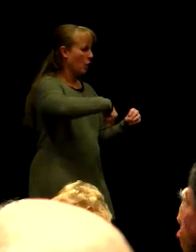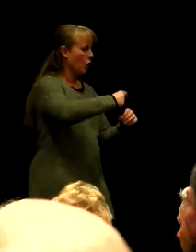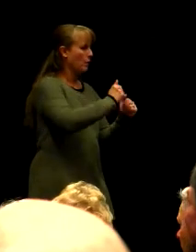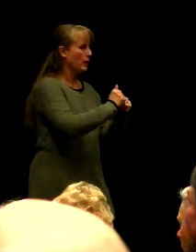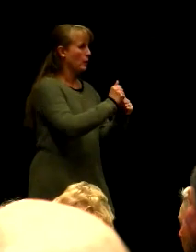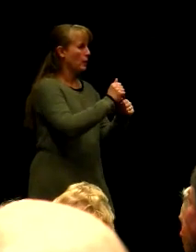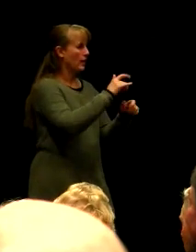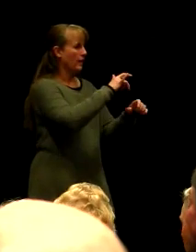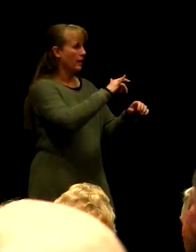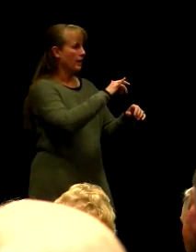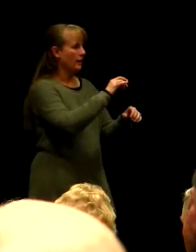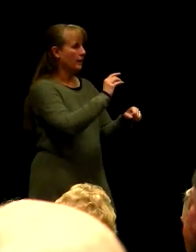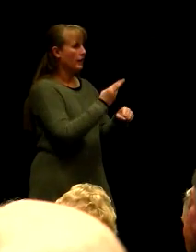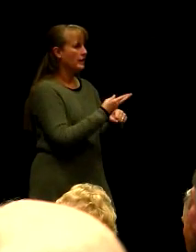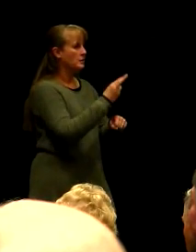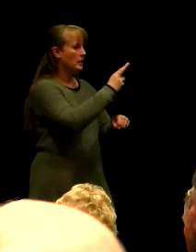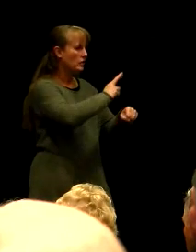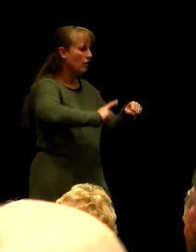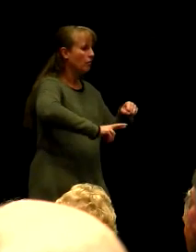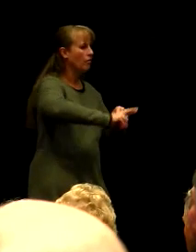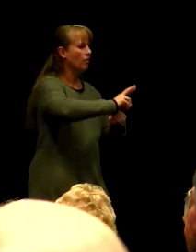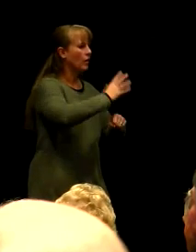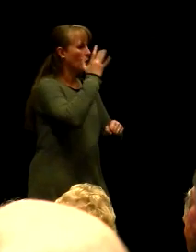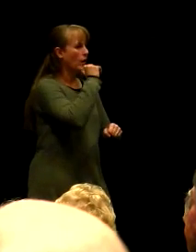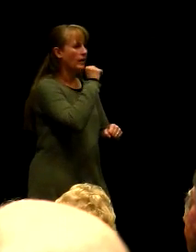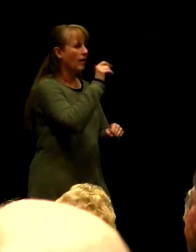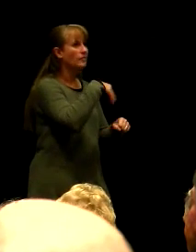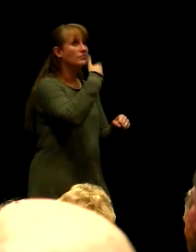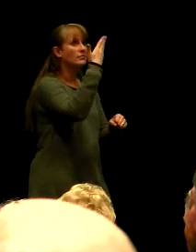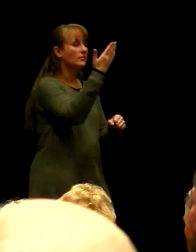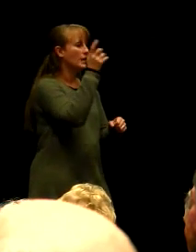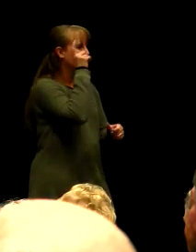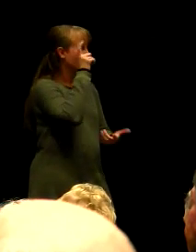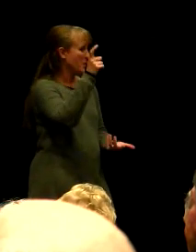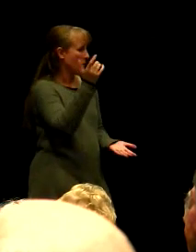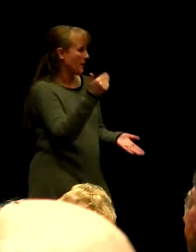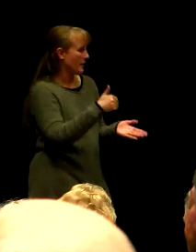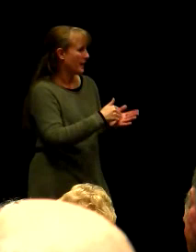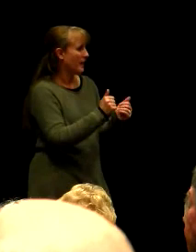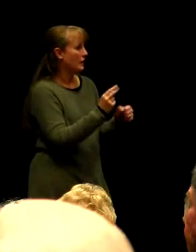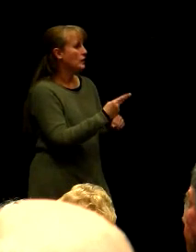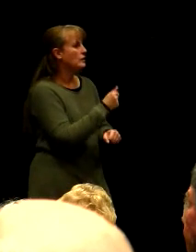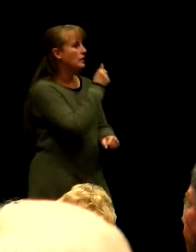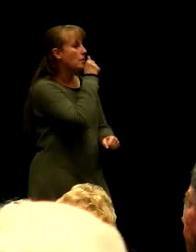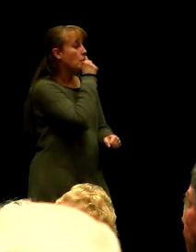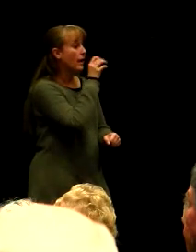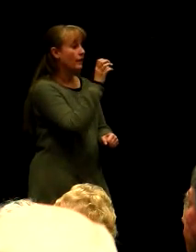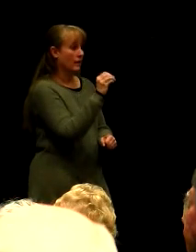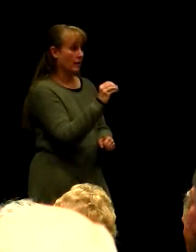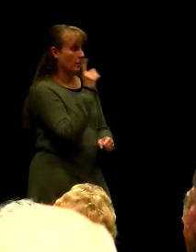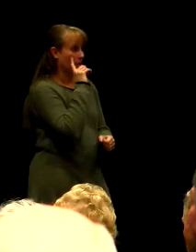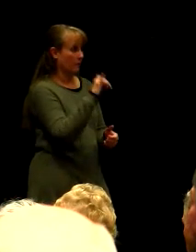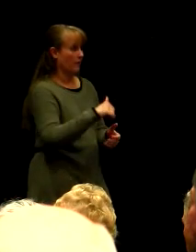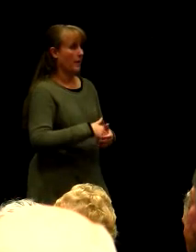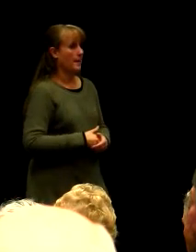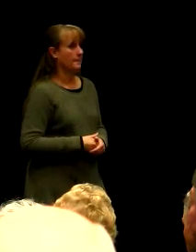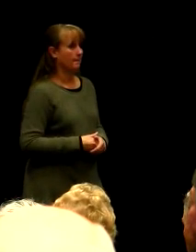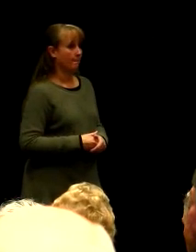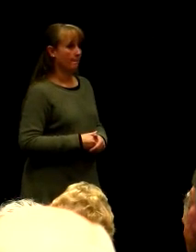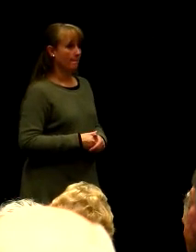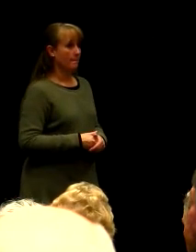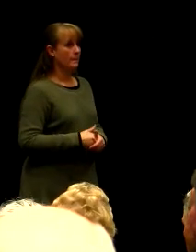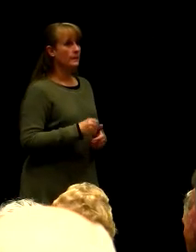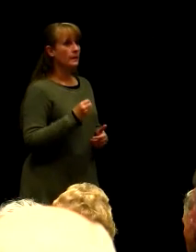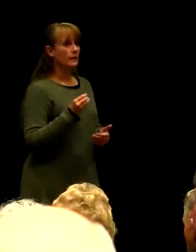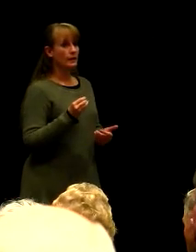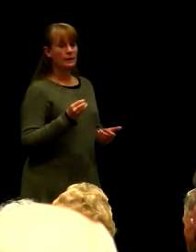shuttle? And so there's various kind of stories about getting back to the moon using private companies to do that.